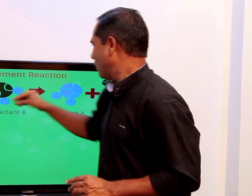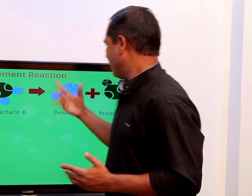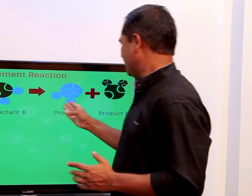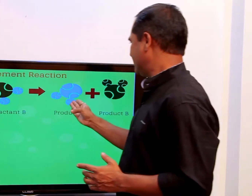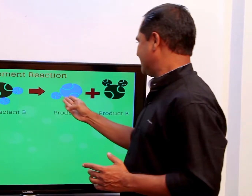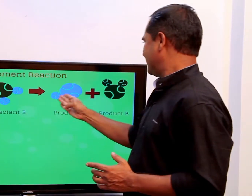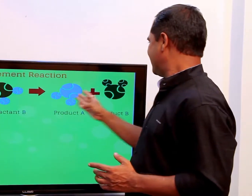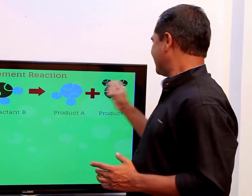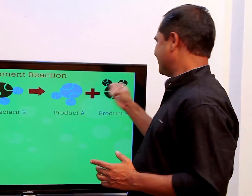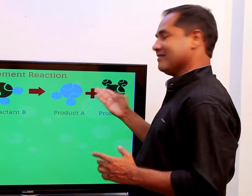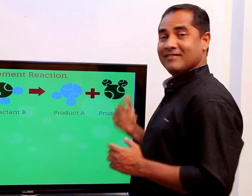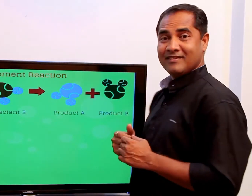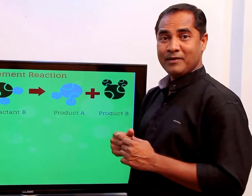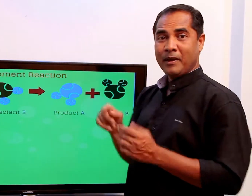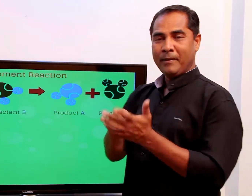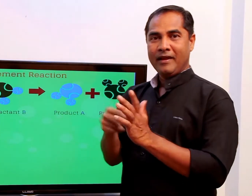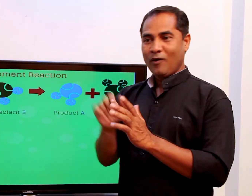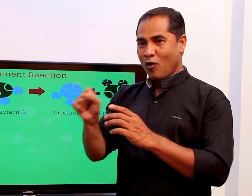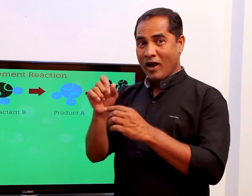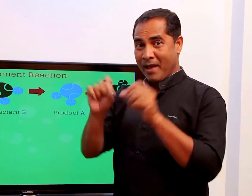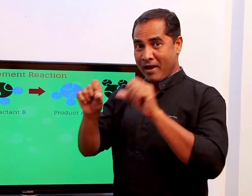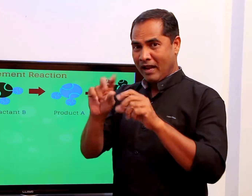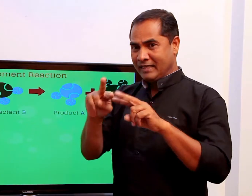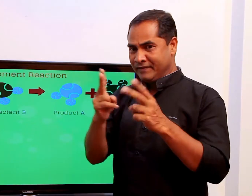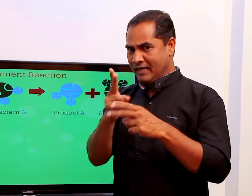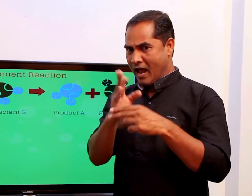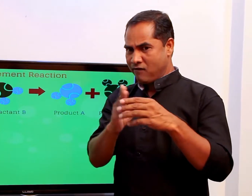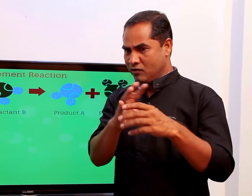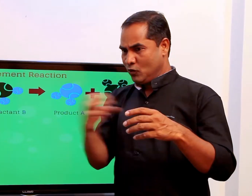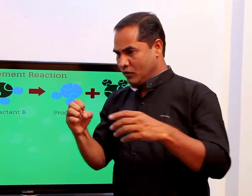So element from the reactant A goes to reactant B and vice versa.